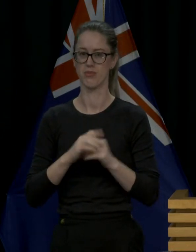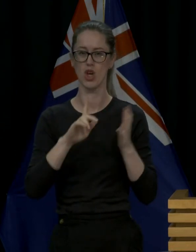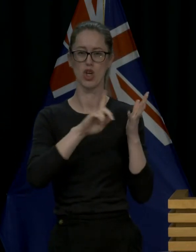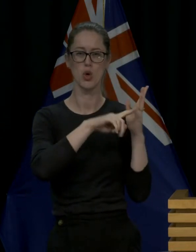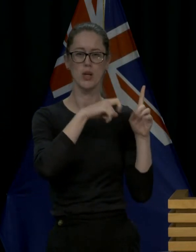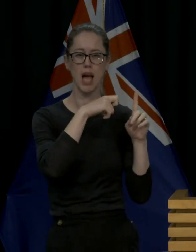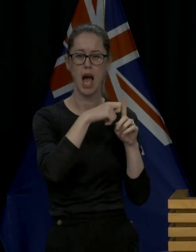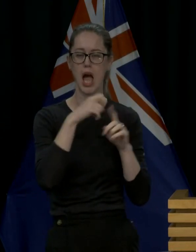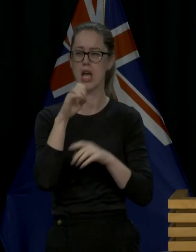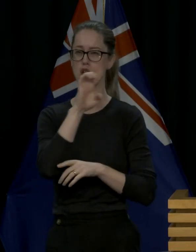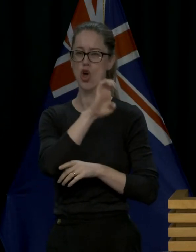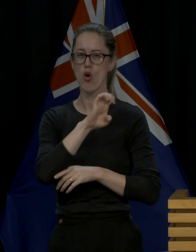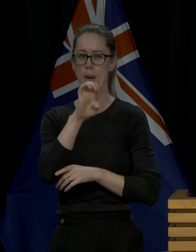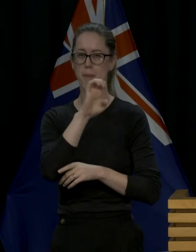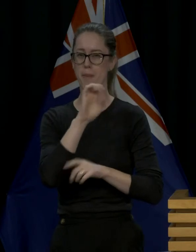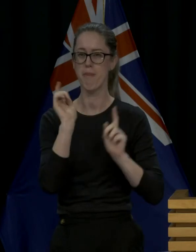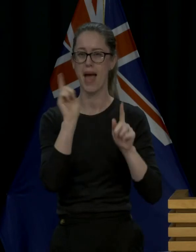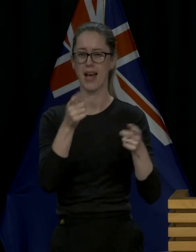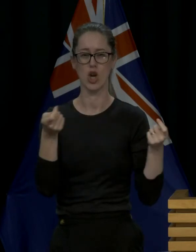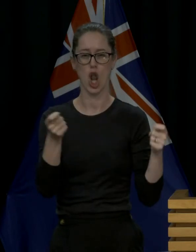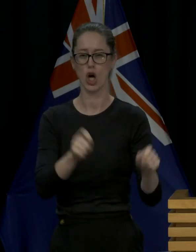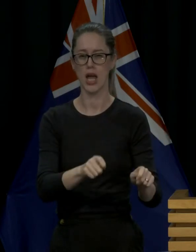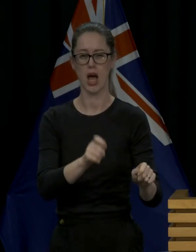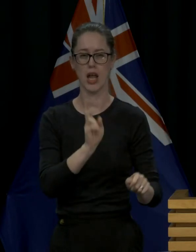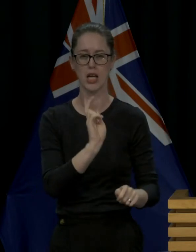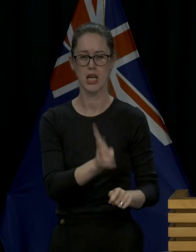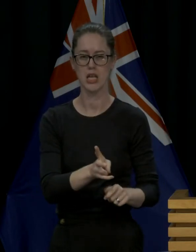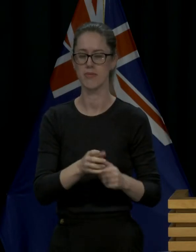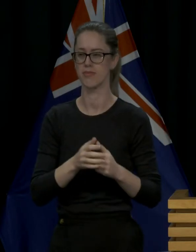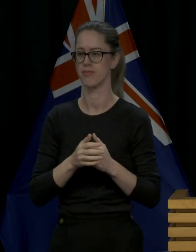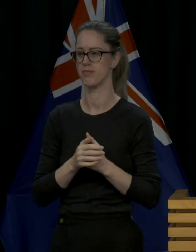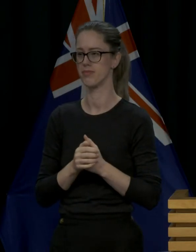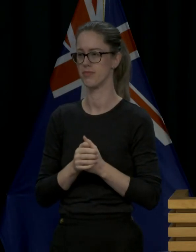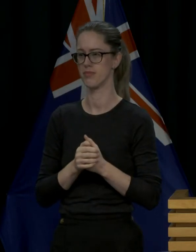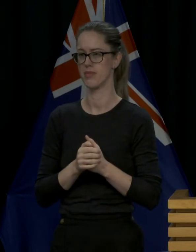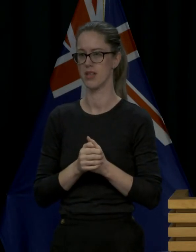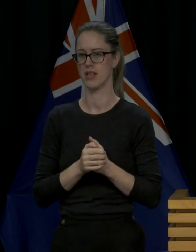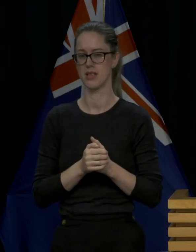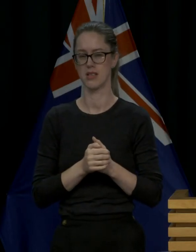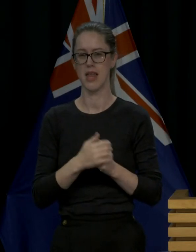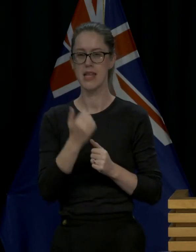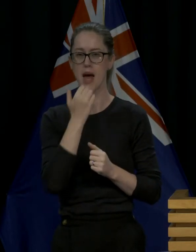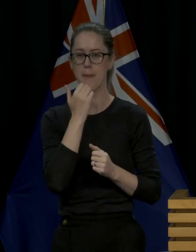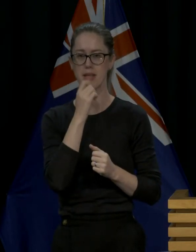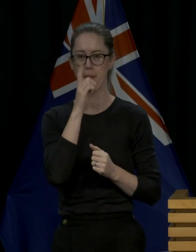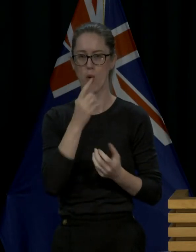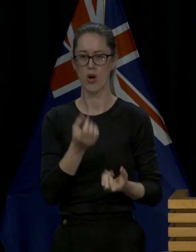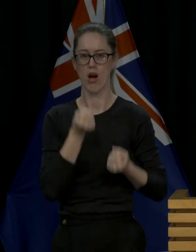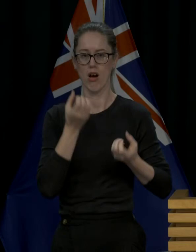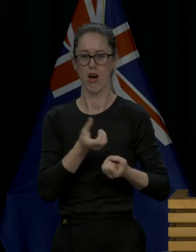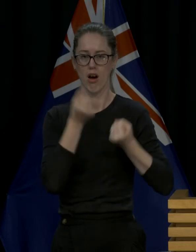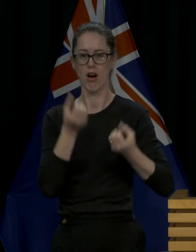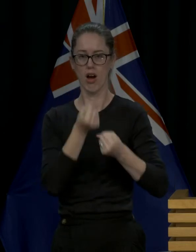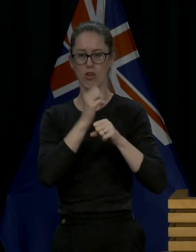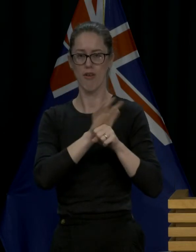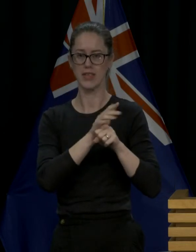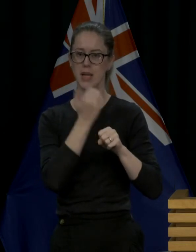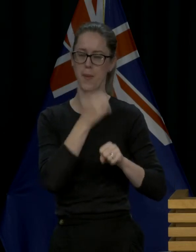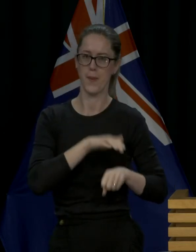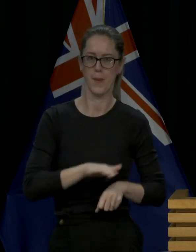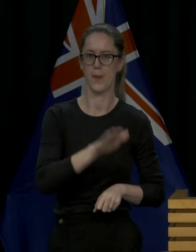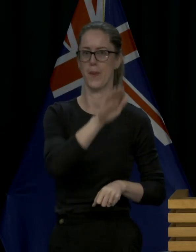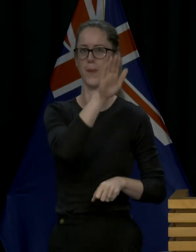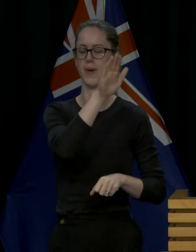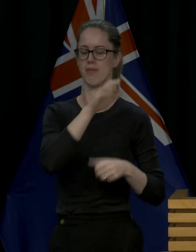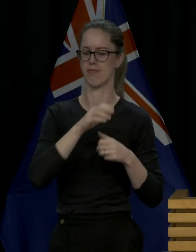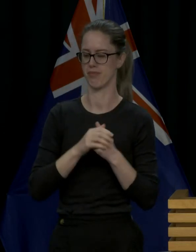and Europe are re-entering lockdowns. Daily case rates are back to the peak seen in the first wave, and recent cases